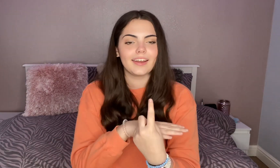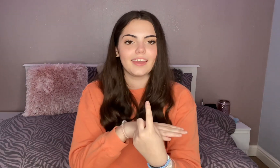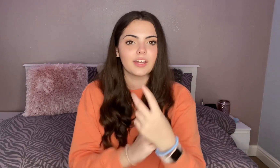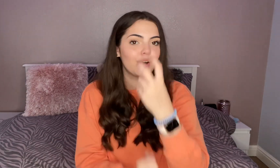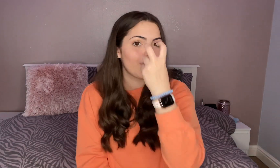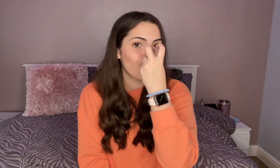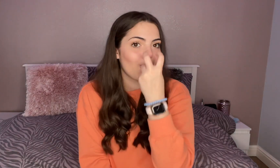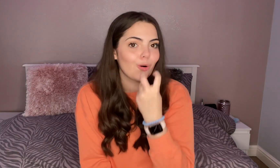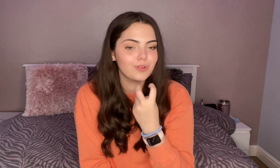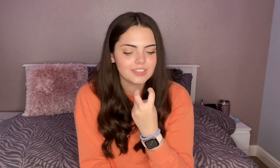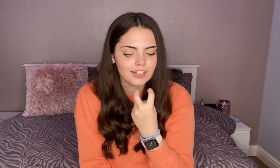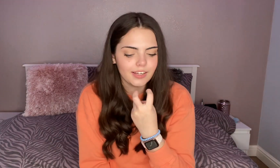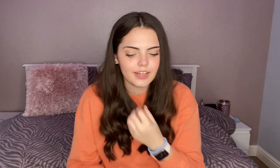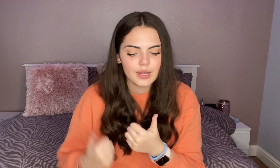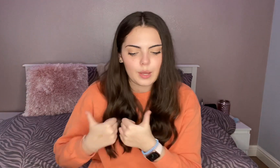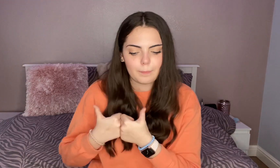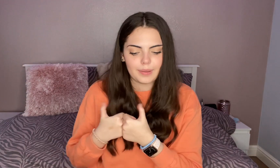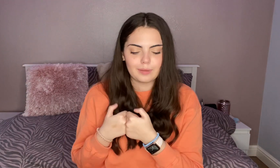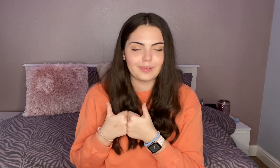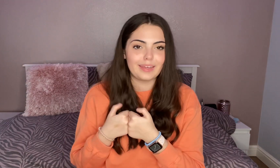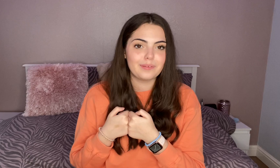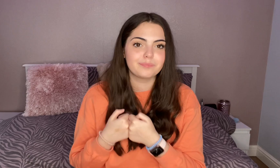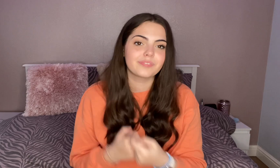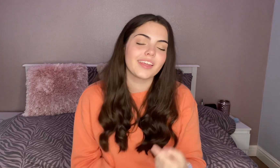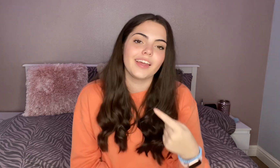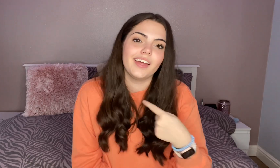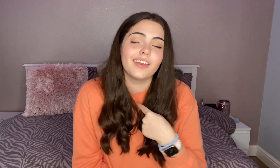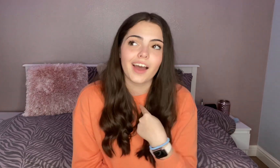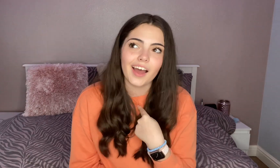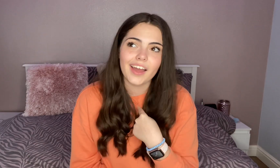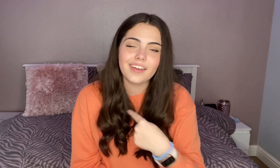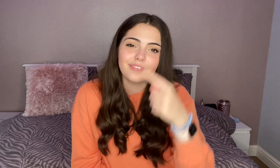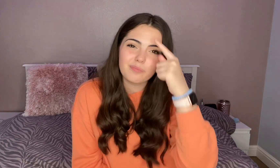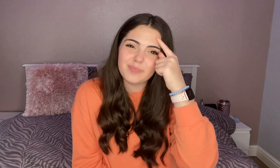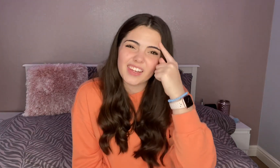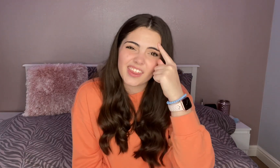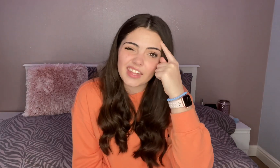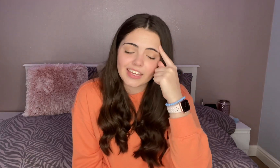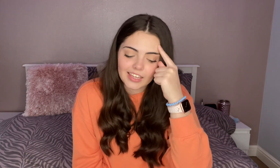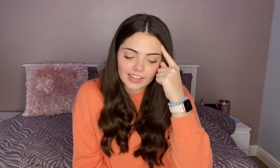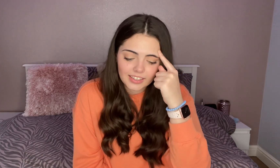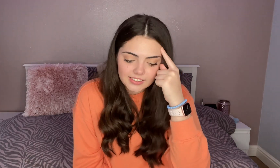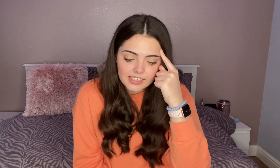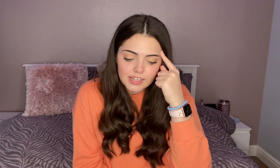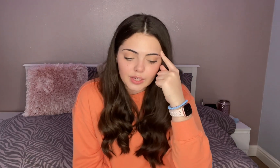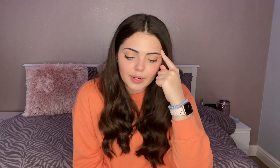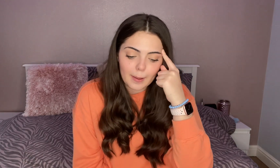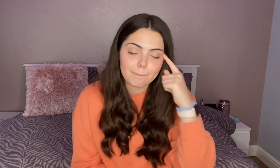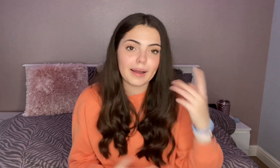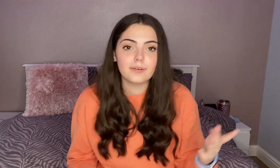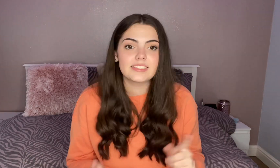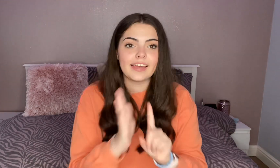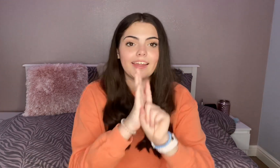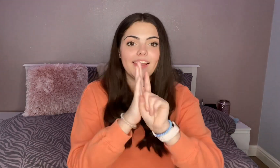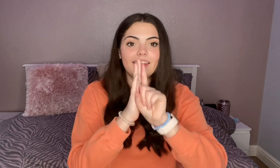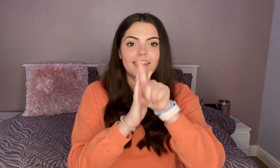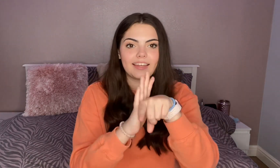getting older, baby. And I've been thinking about it